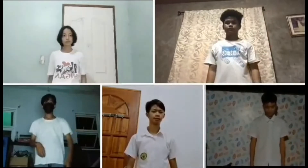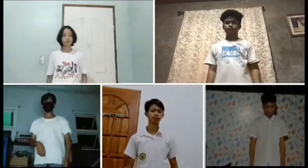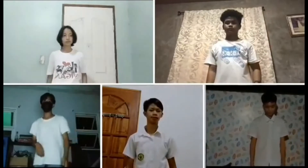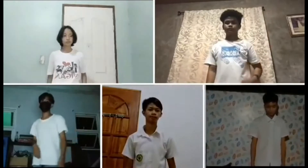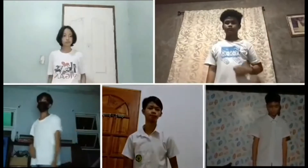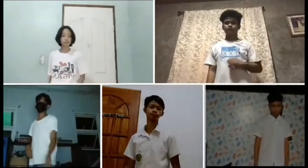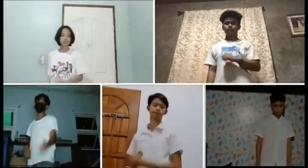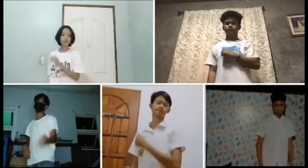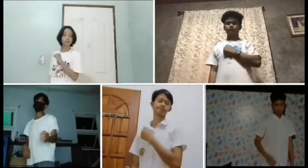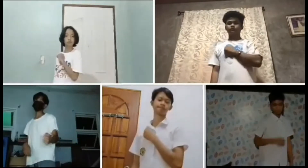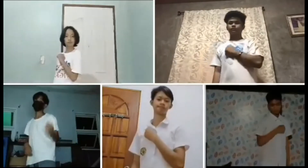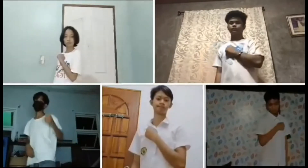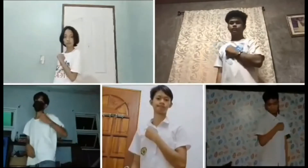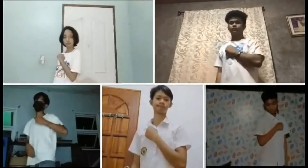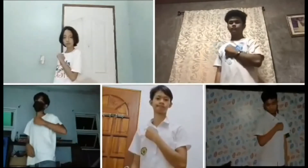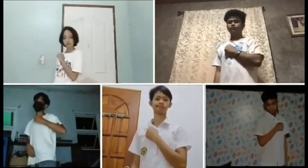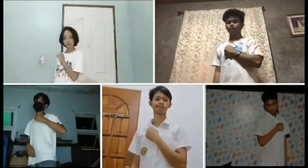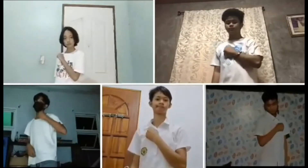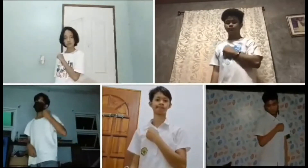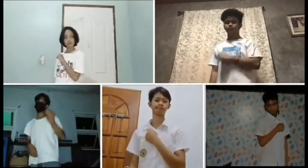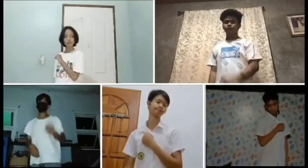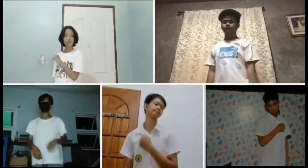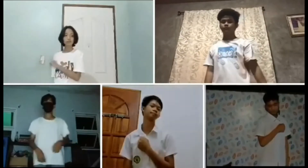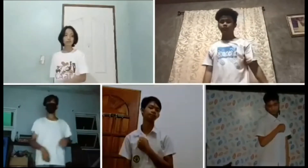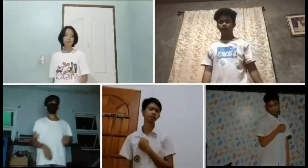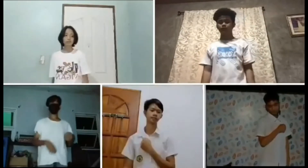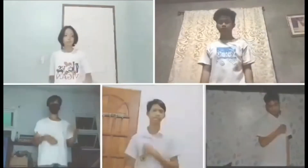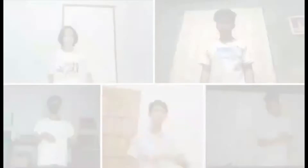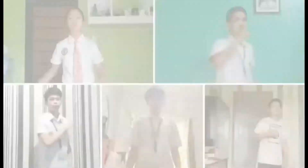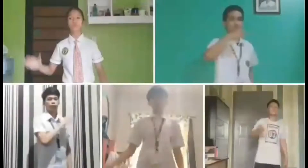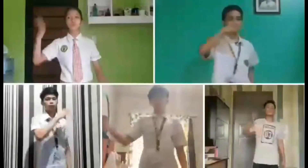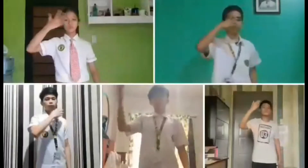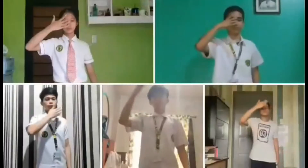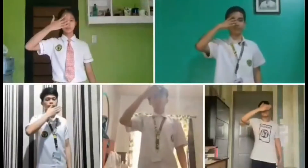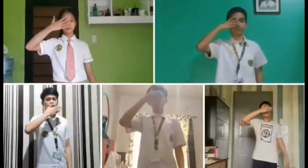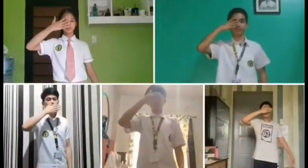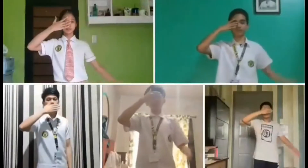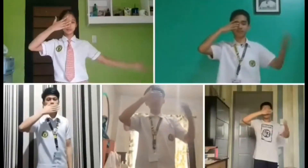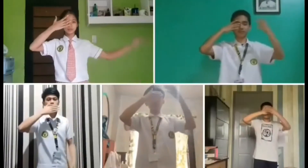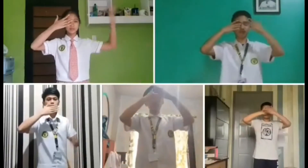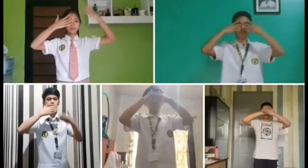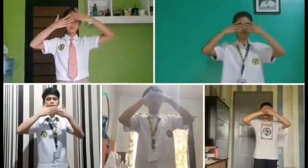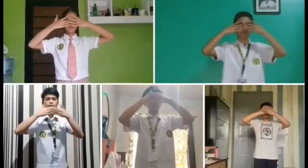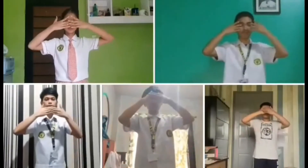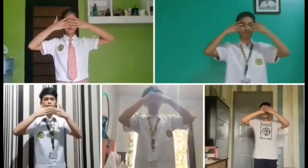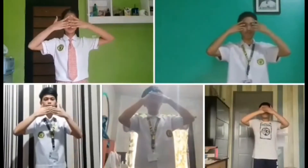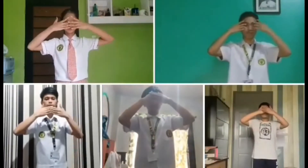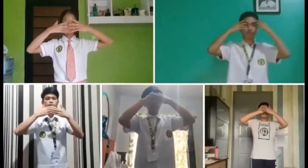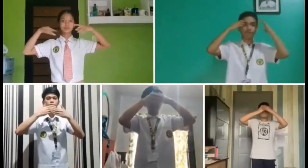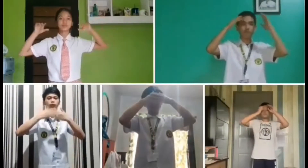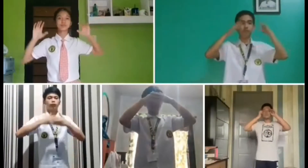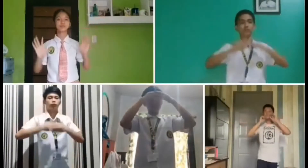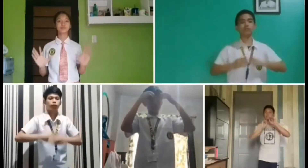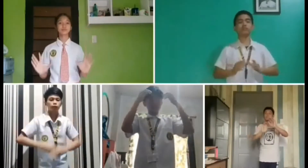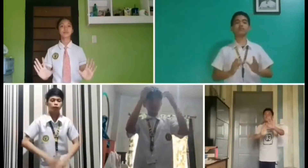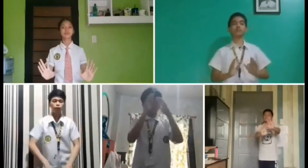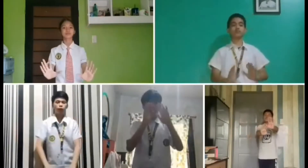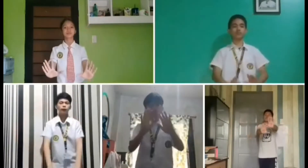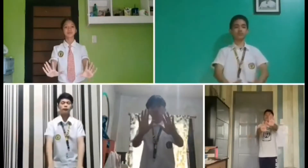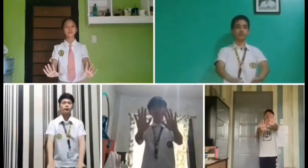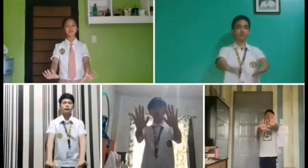honor and their pride. Please do not be blind, just leave